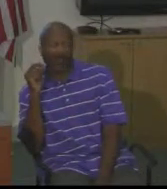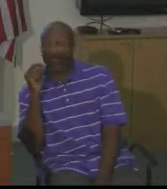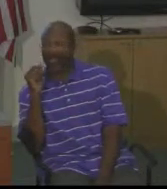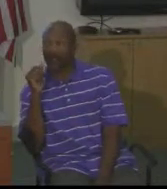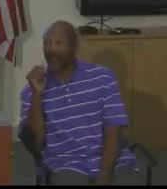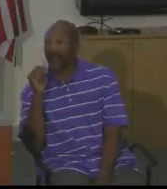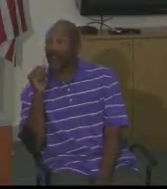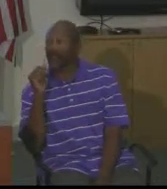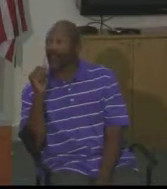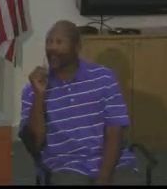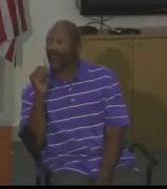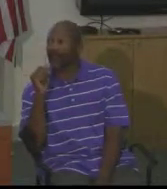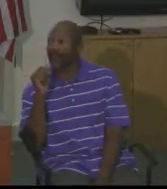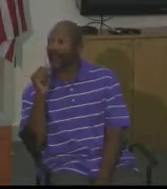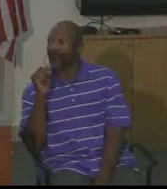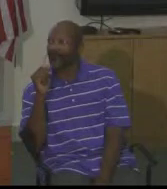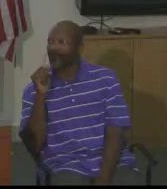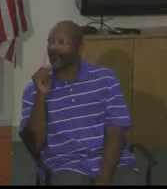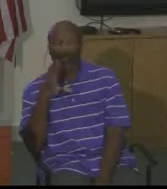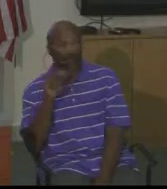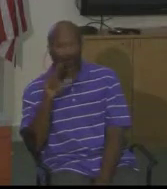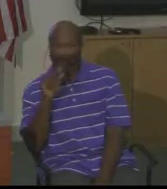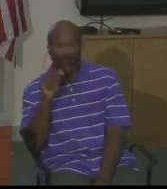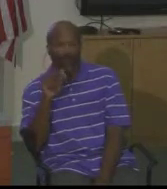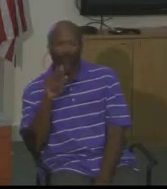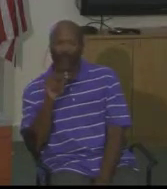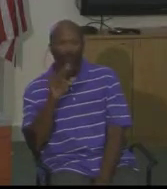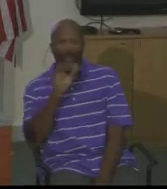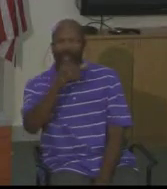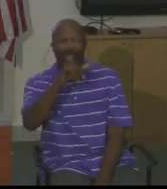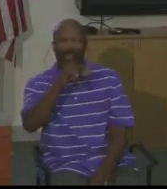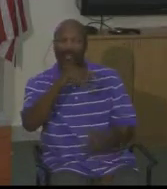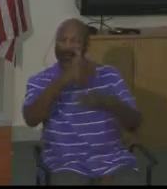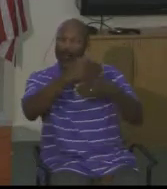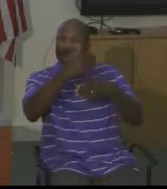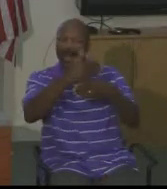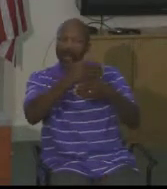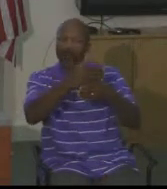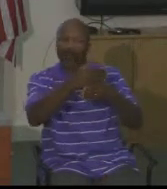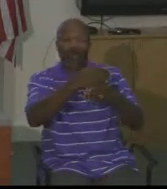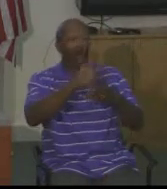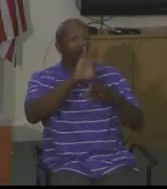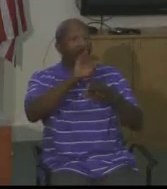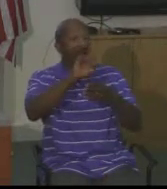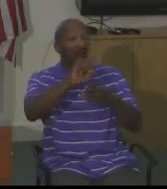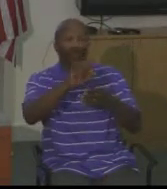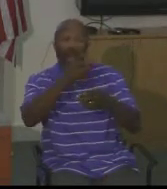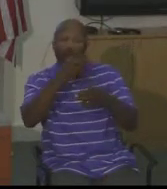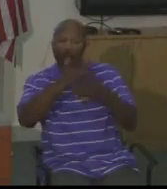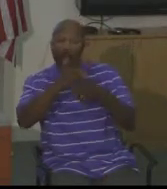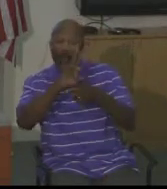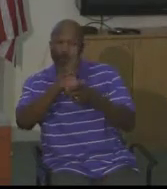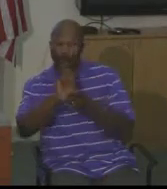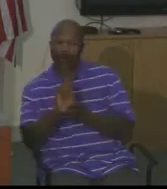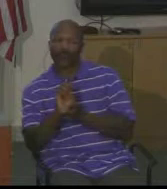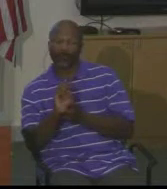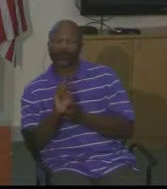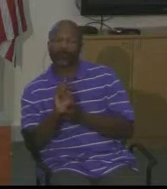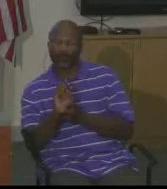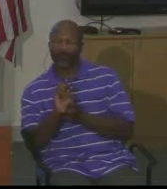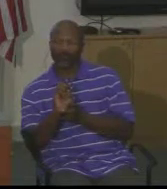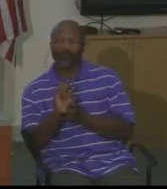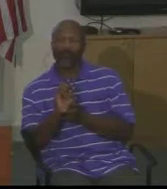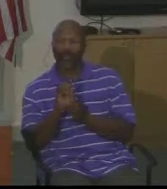It's not the same as a register? No. Register is a Windows thing, BIOS is a hardware